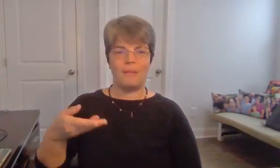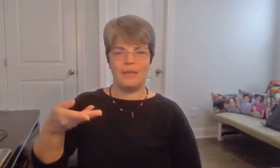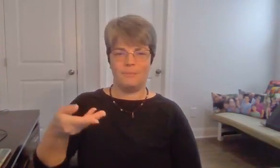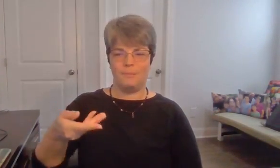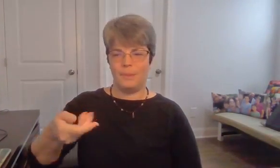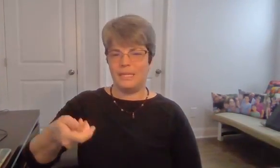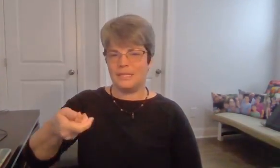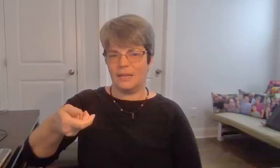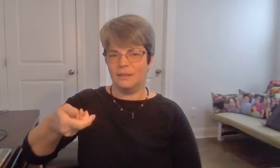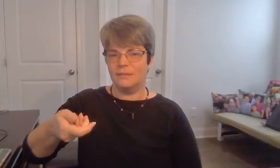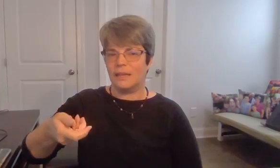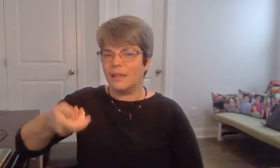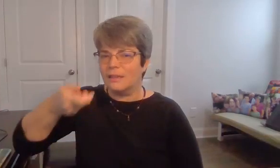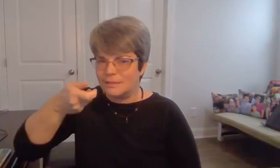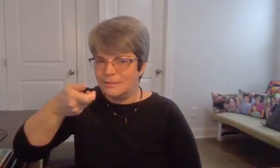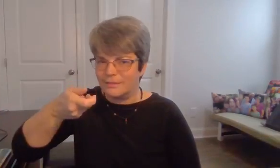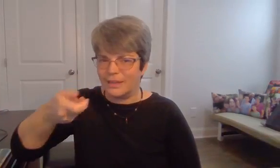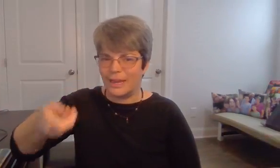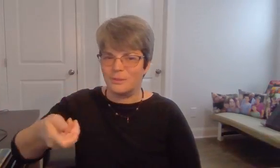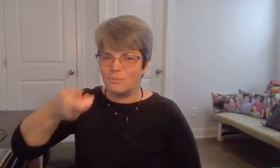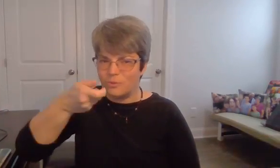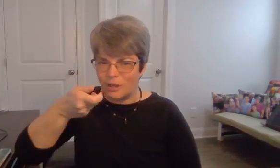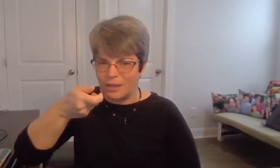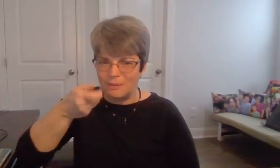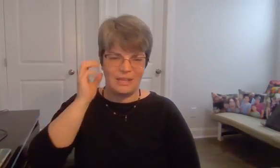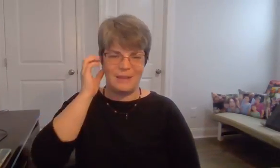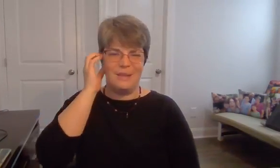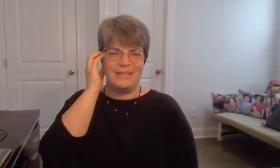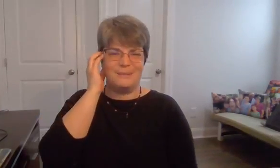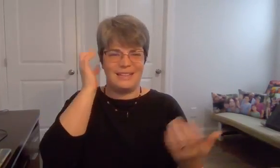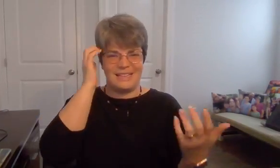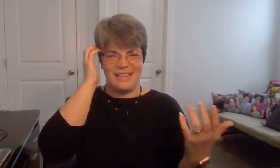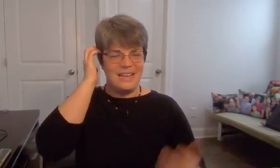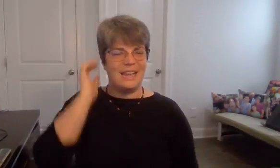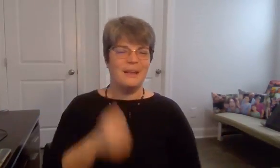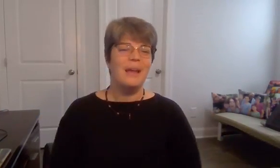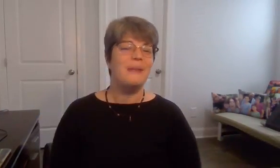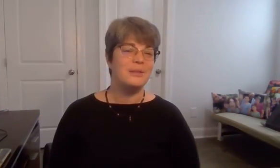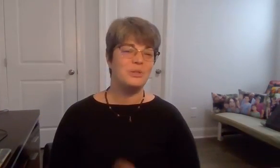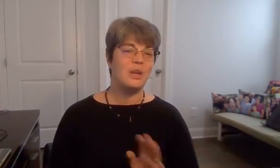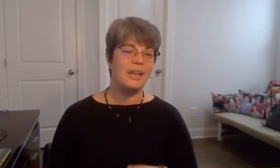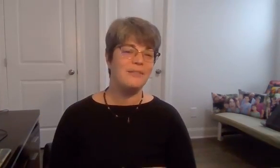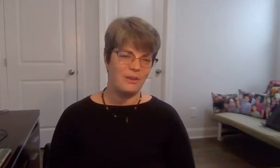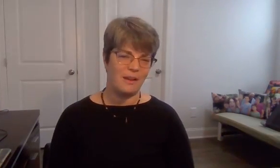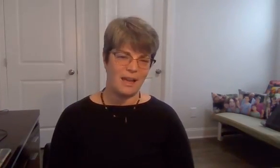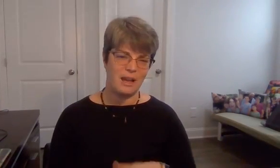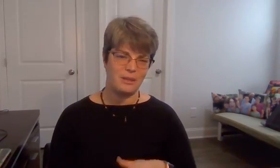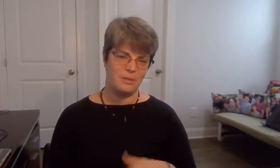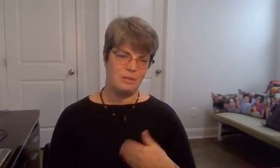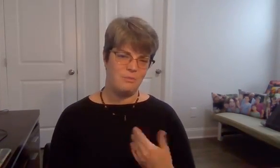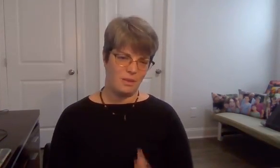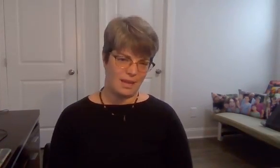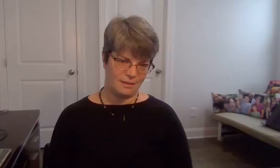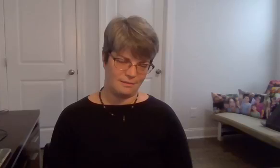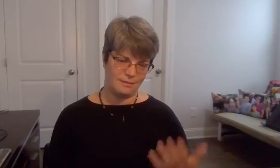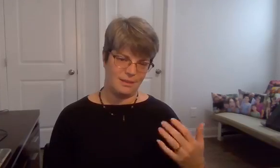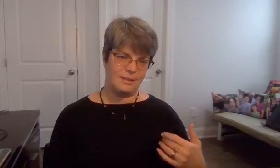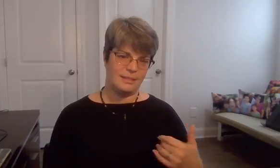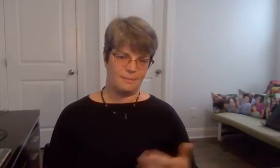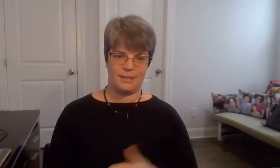eat pizza like this, right? I'd try and communicate pizza, but yeah. Anyway, so try and figure out how you would communicate something. So I'll